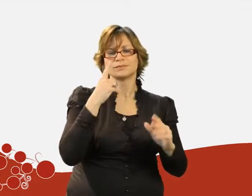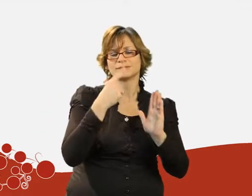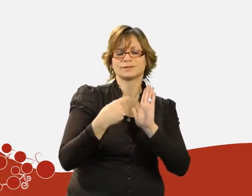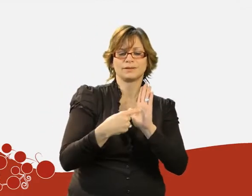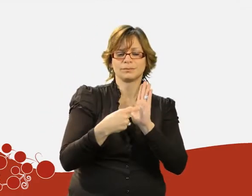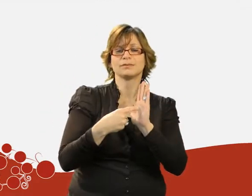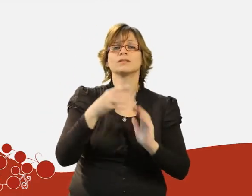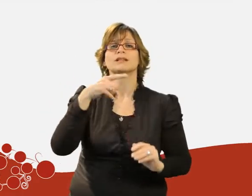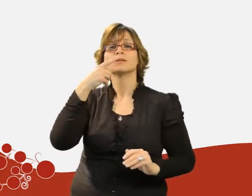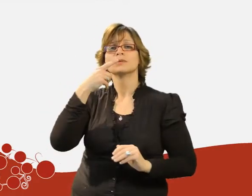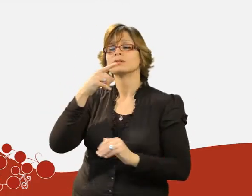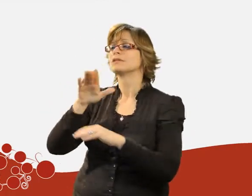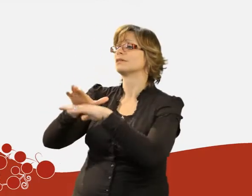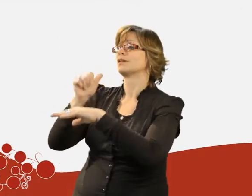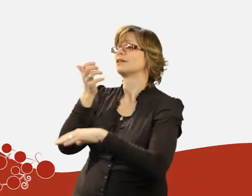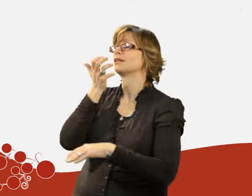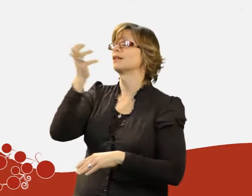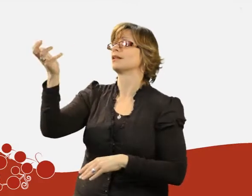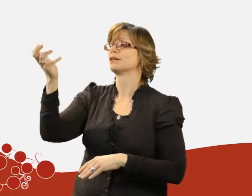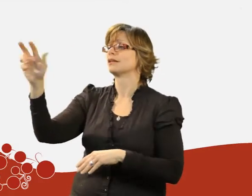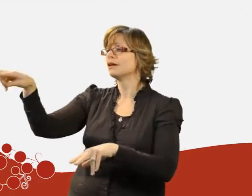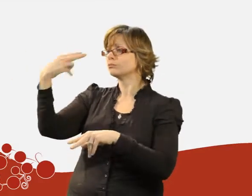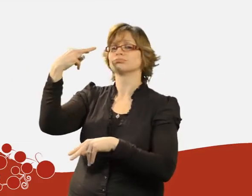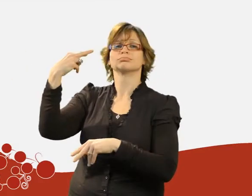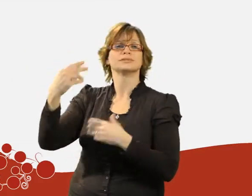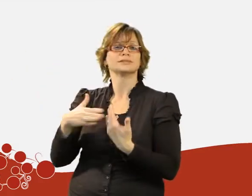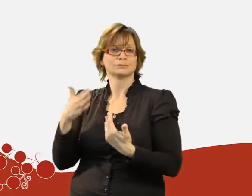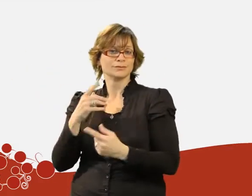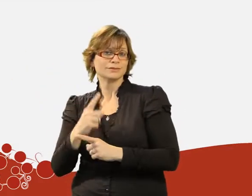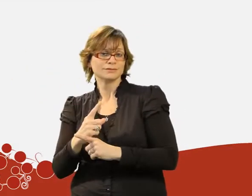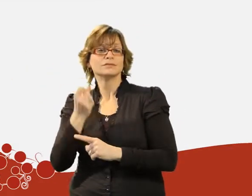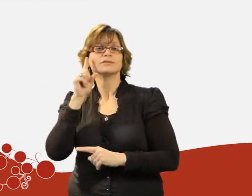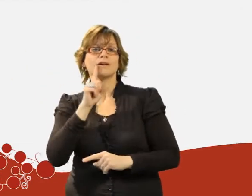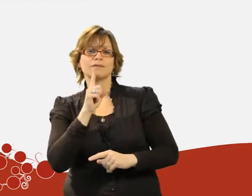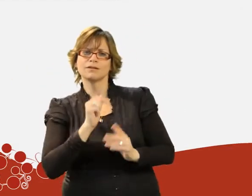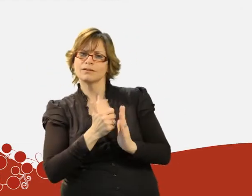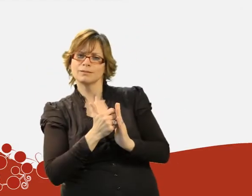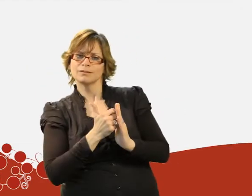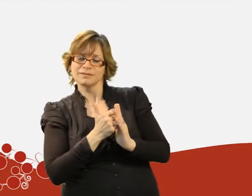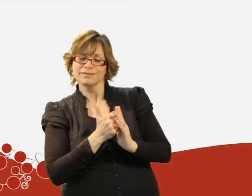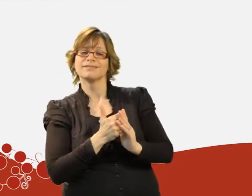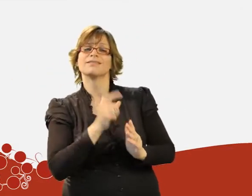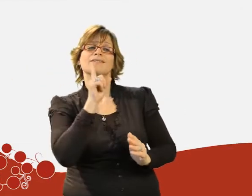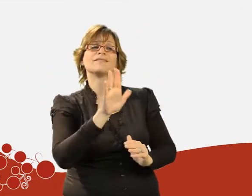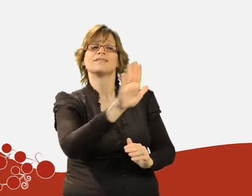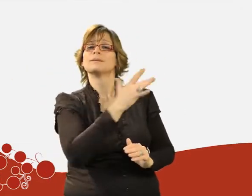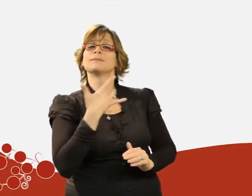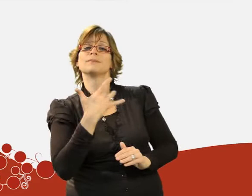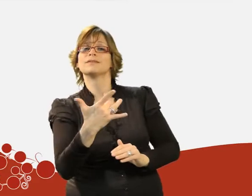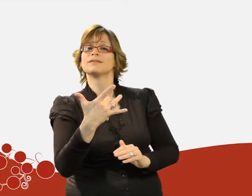community. Attention getters, for example. Hearing people need only to call out the name of the person they are trying to get the attention of. Not